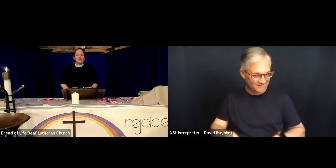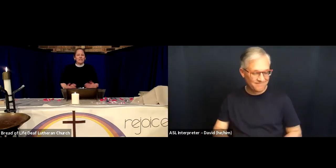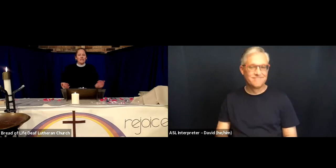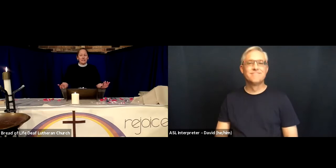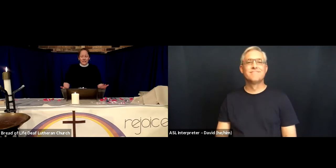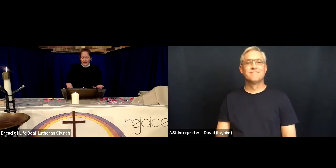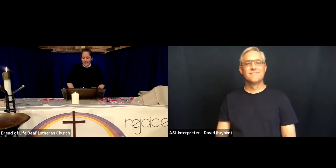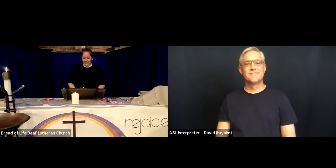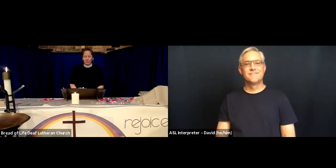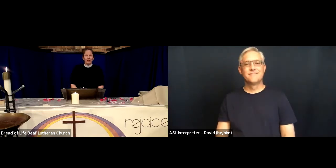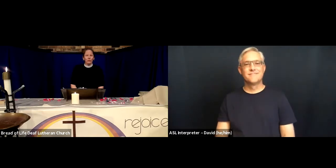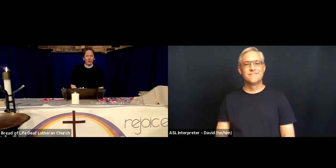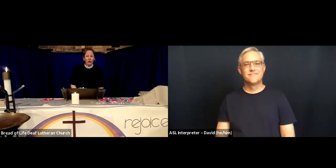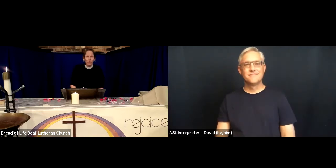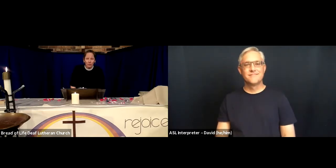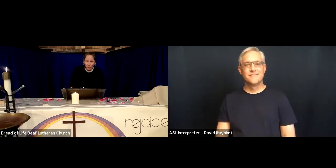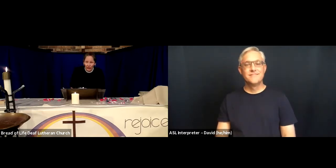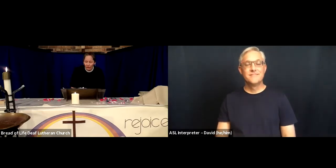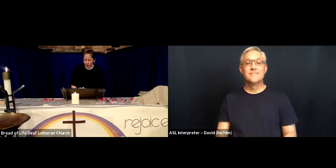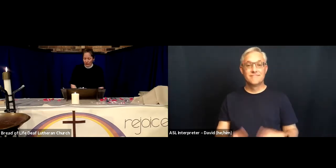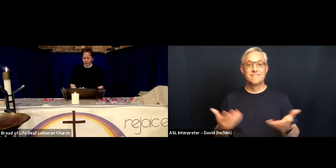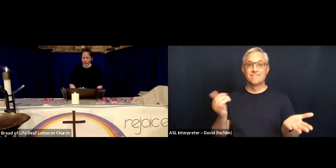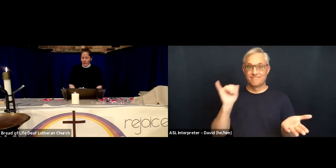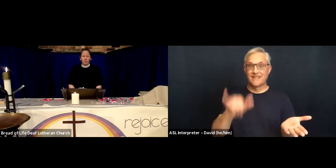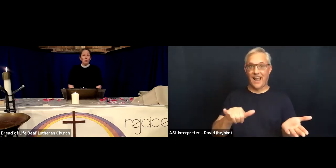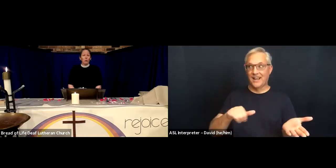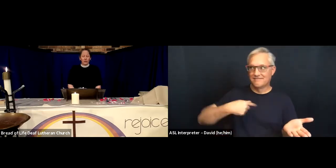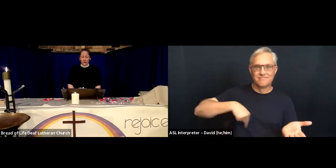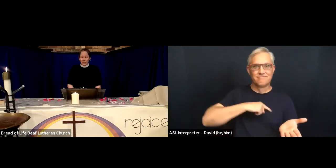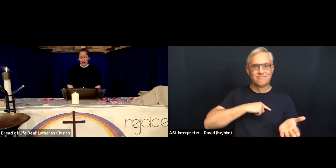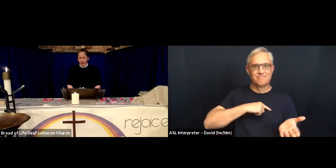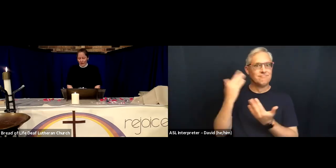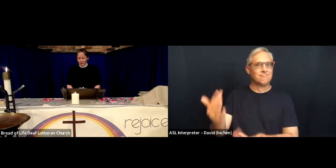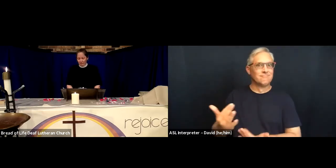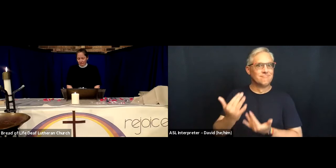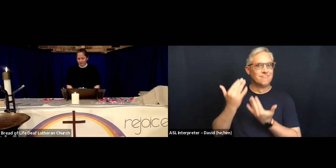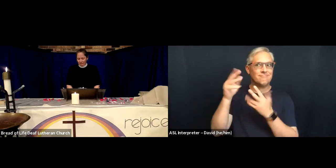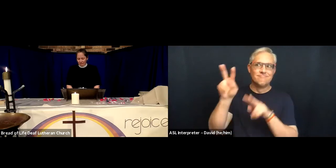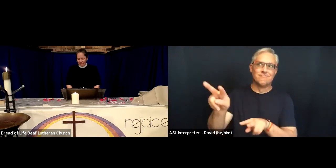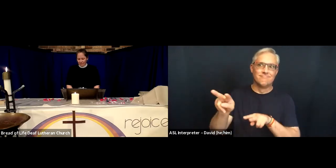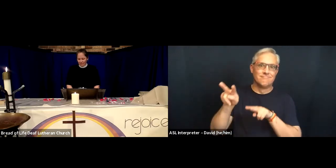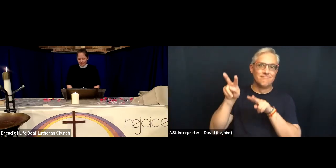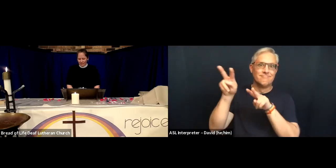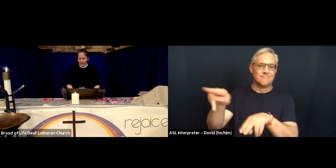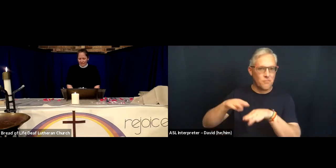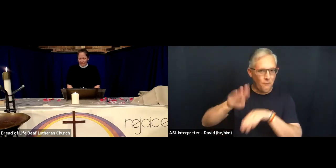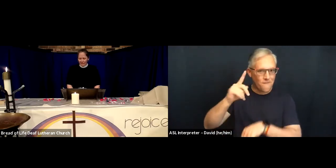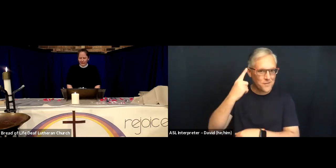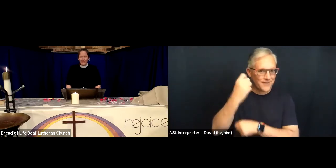And this is something that we all have been waiting for more than a year.